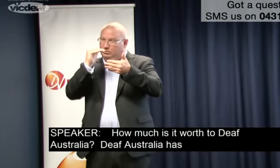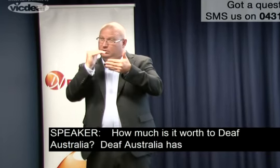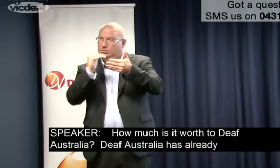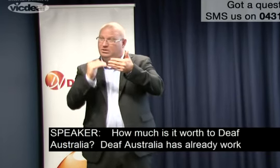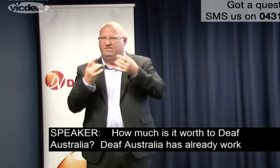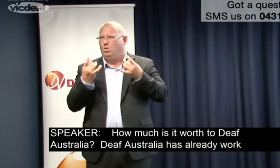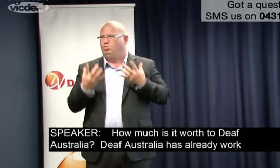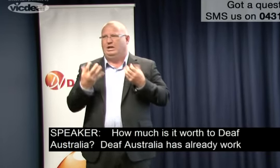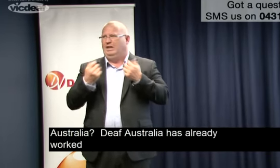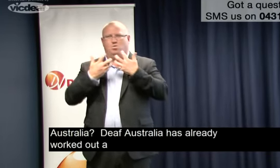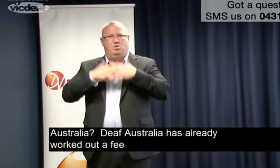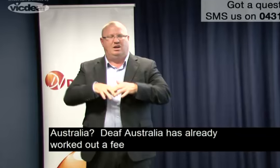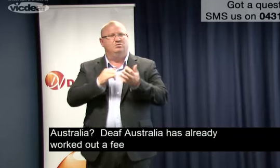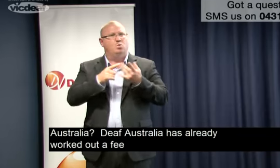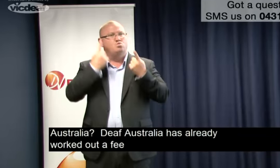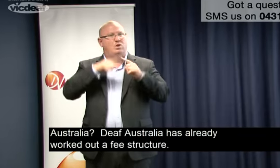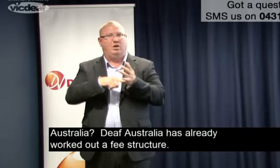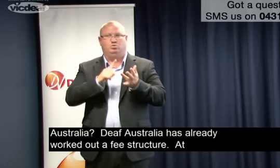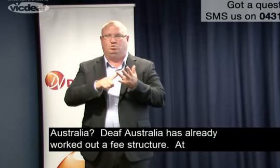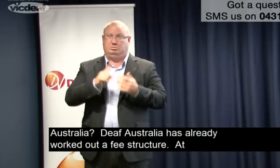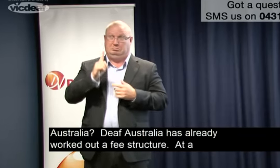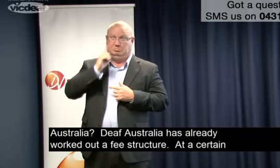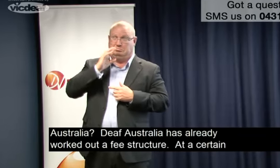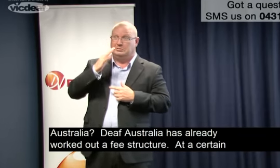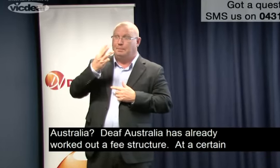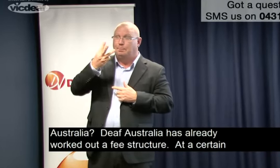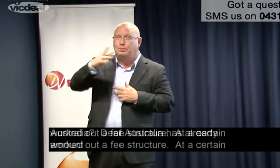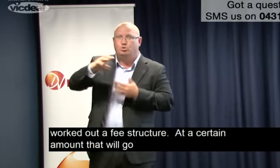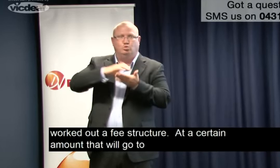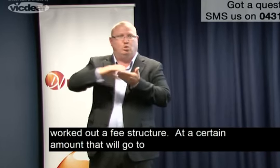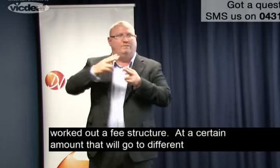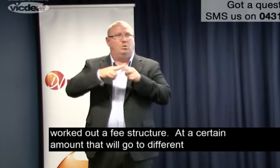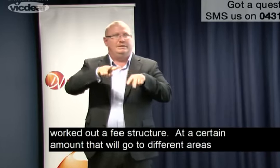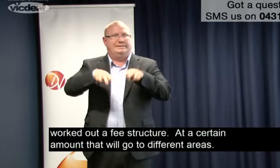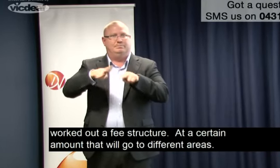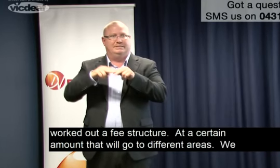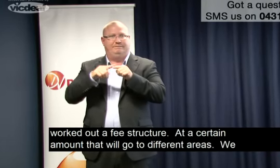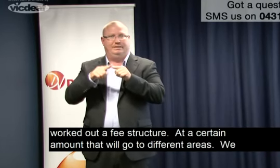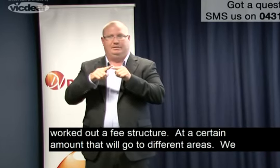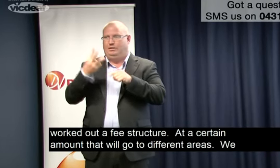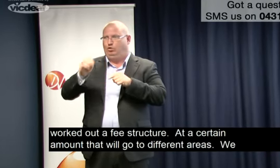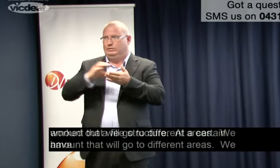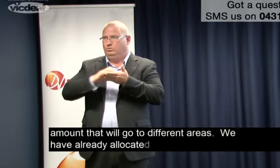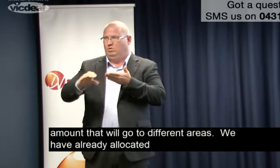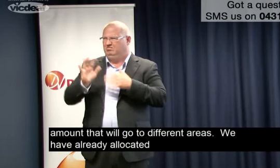and there's certain amounts that will go to different areas. So we've already allocated, I guess, $30 for the assessment